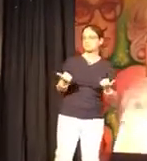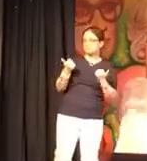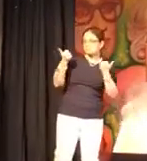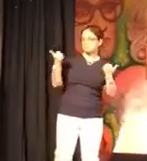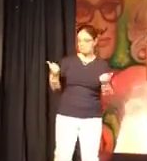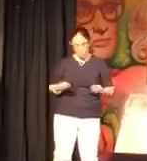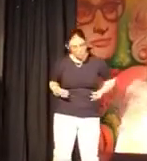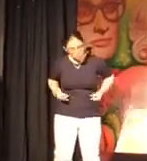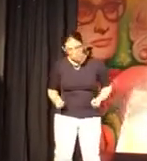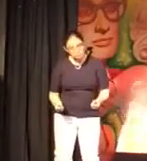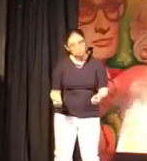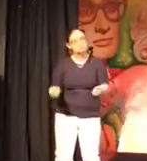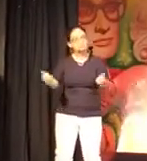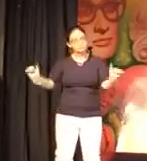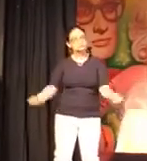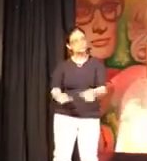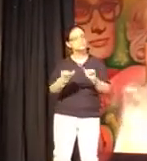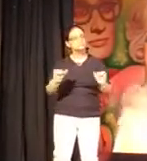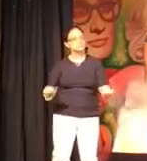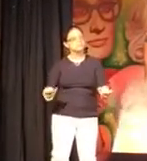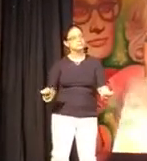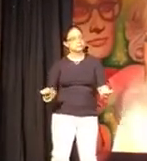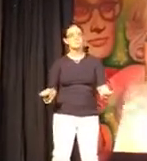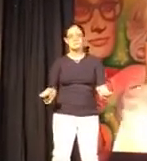play and everything's alright